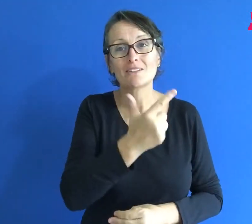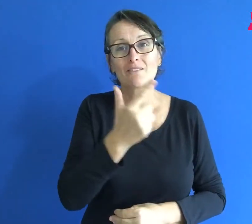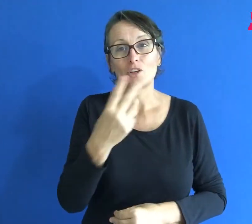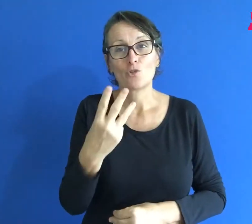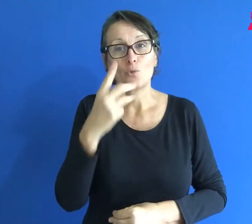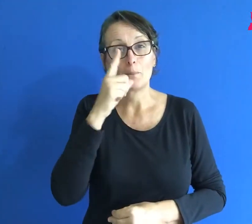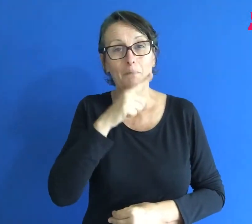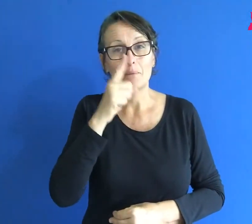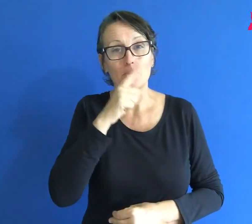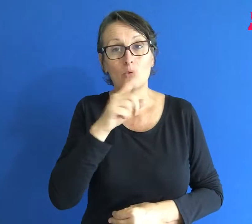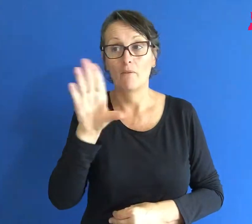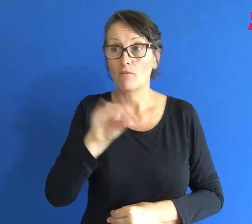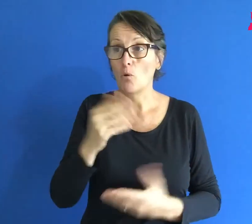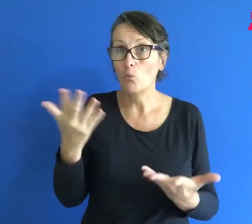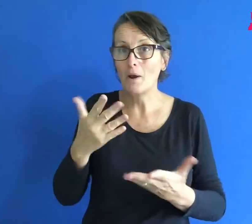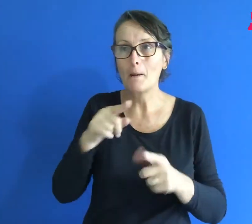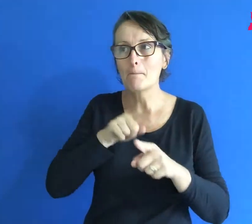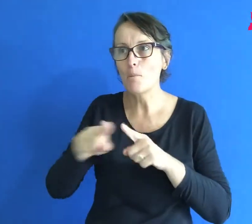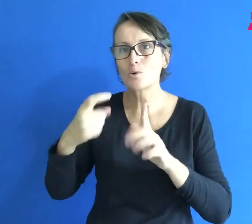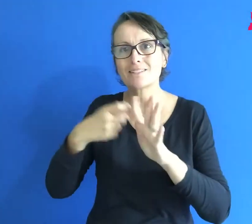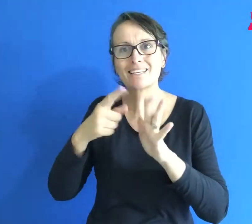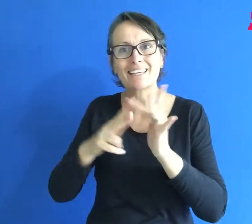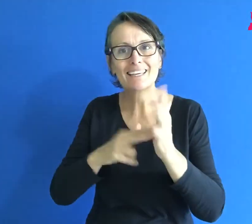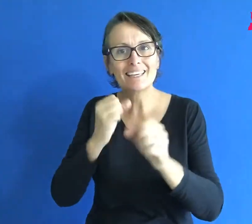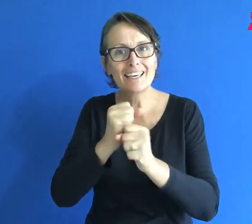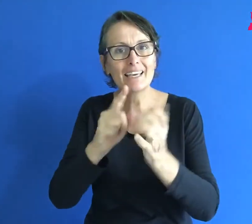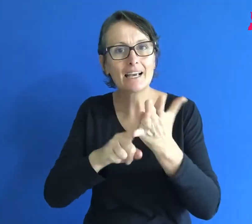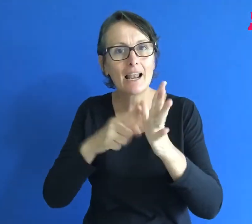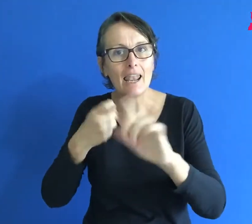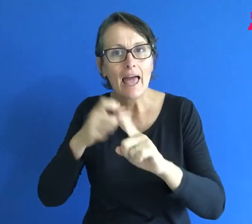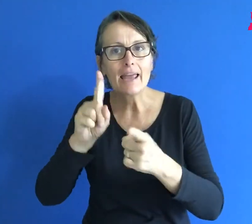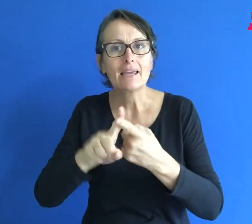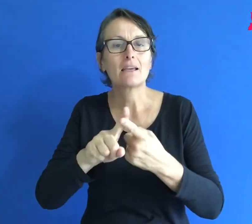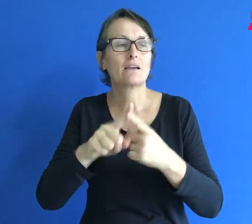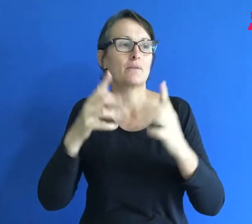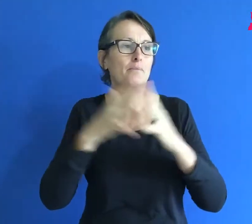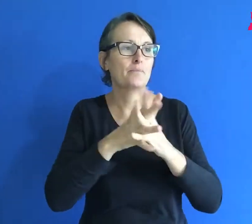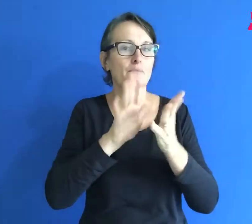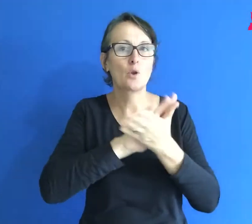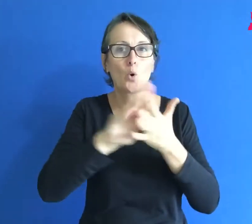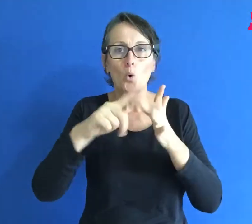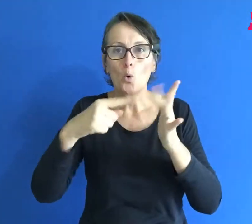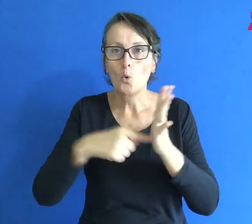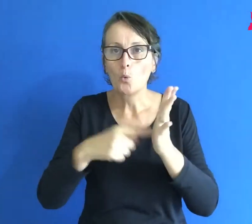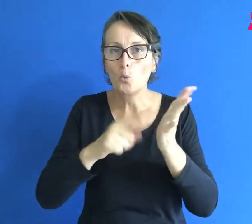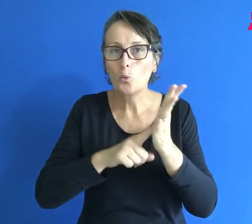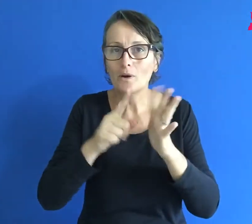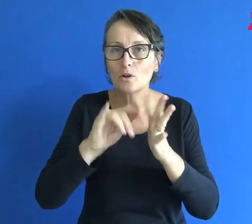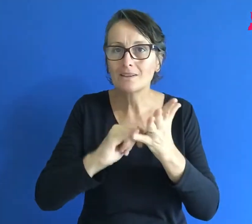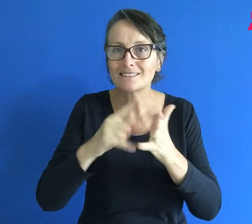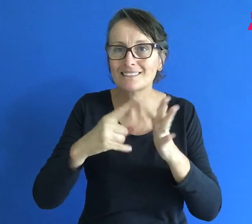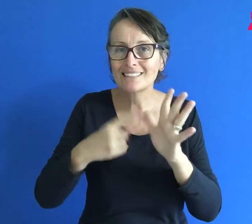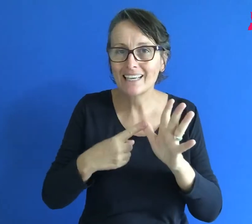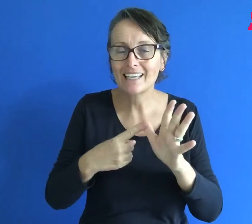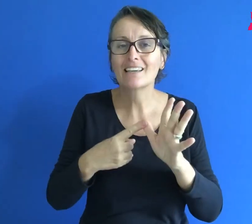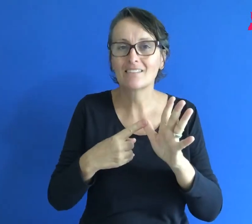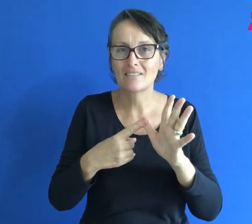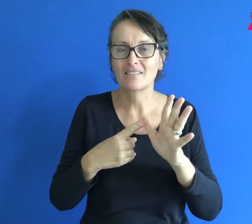from Kinglake and Whittlesea, the area where Cliff had been on that day. It's also an area that Cliff had been many times before